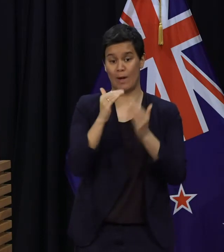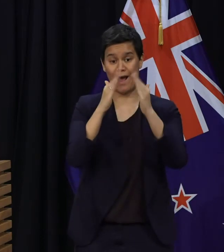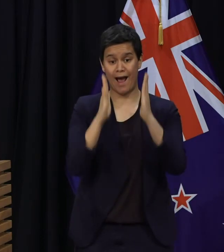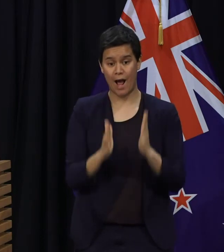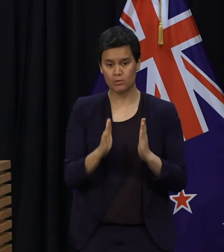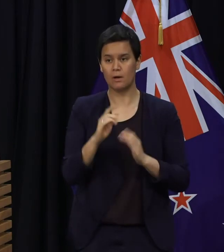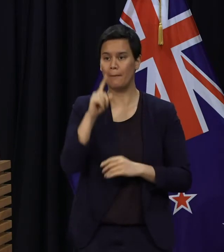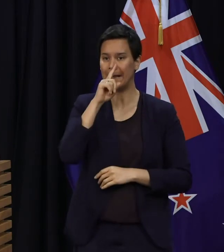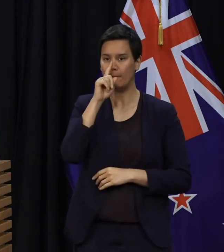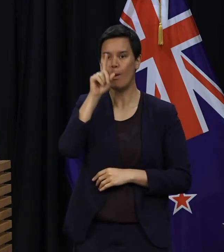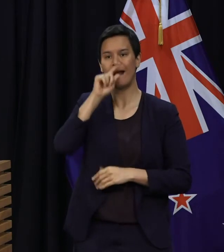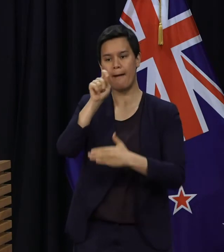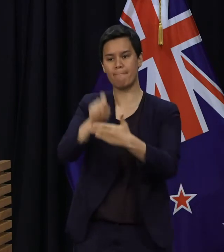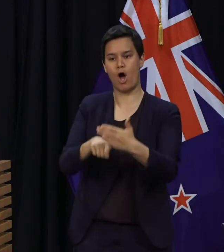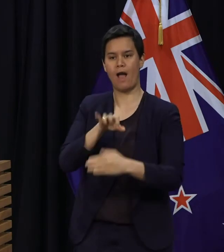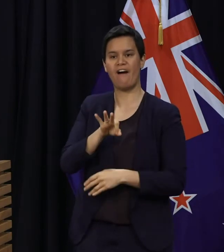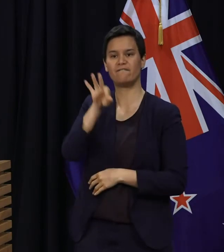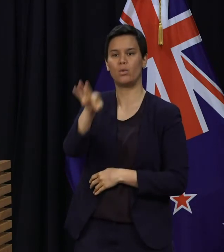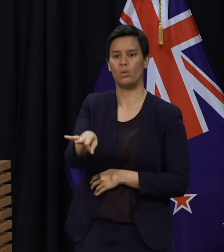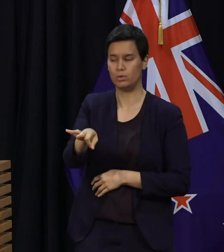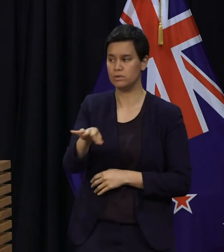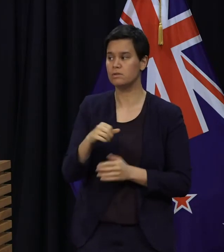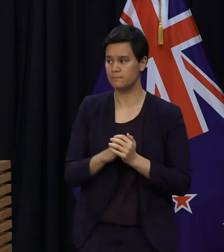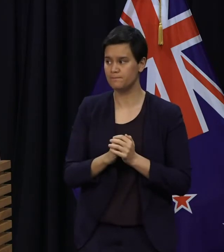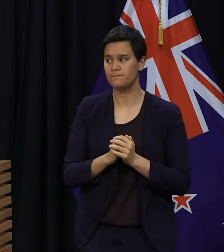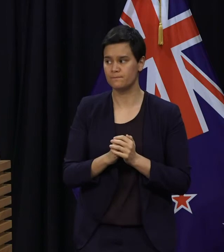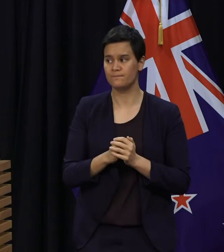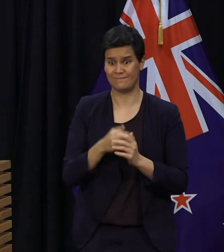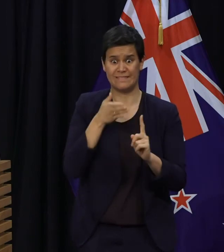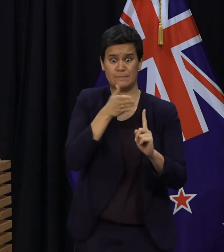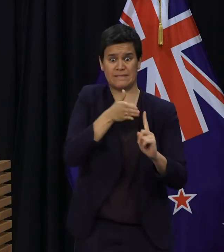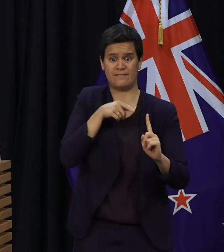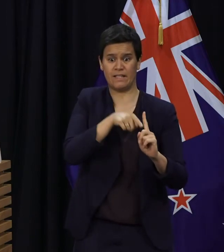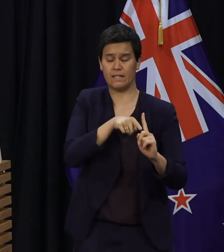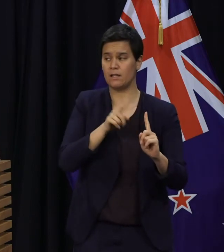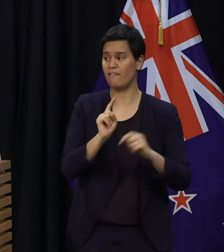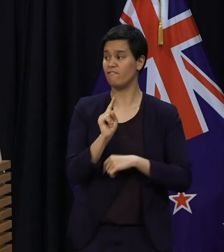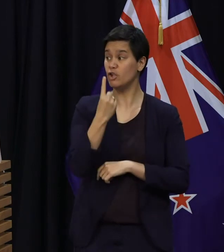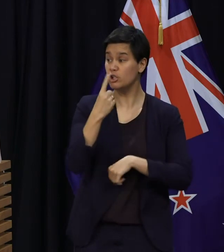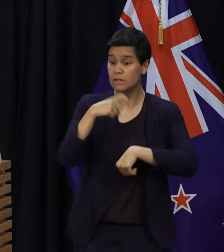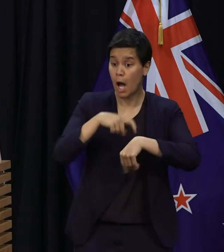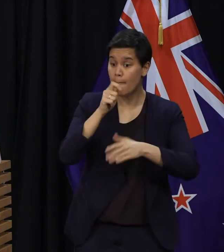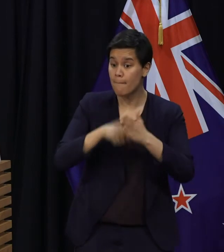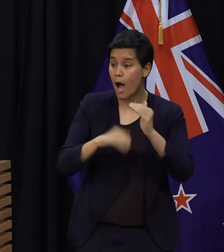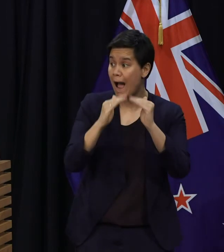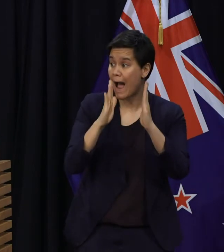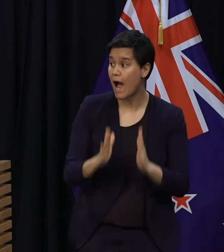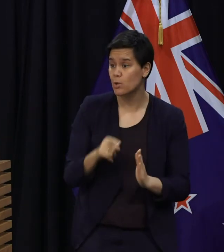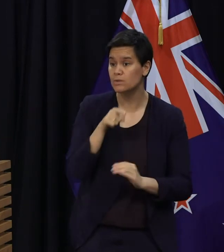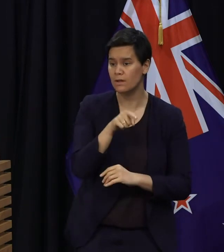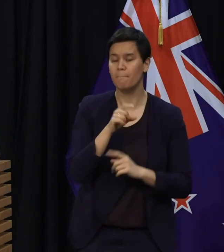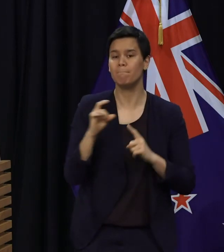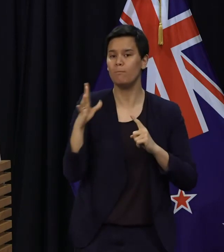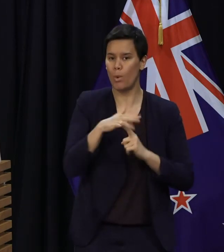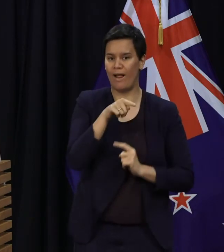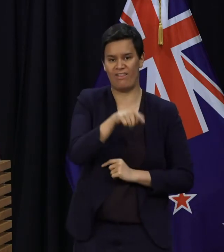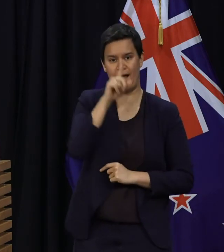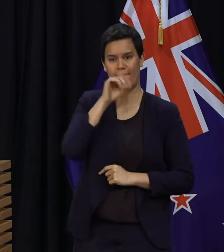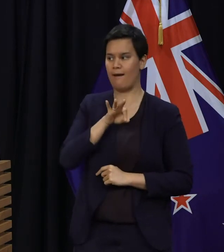many New Zealanders face, first-home buyers particularly, as they try and overcome the requirement to meet